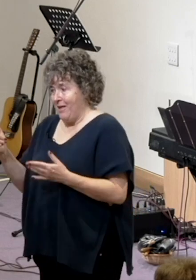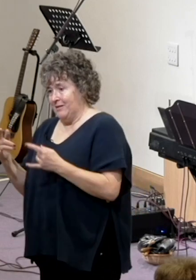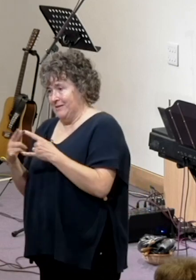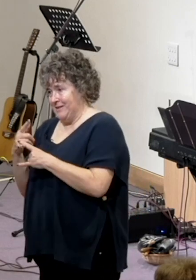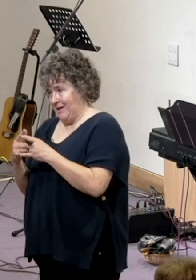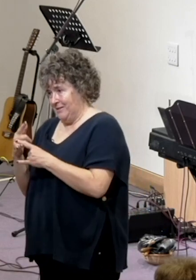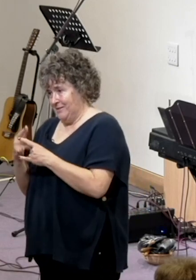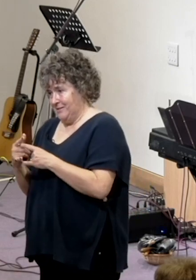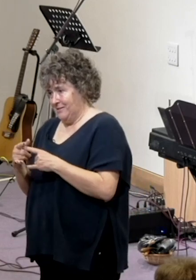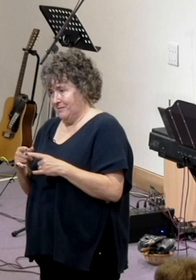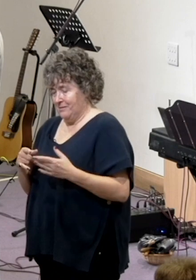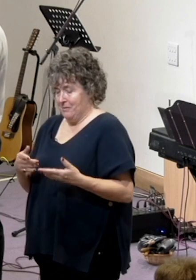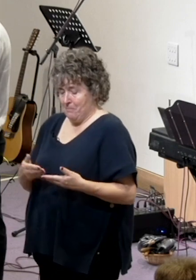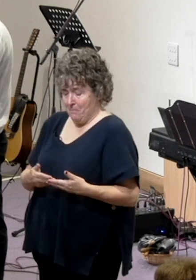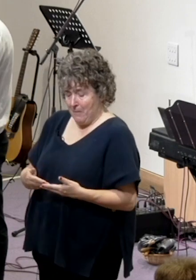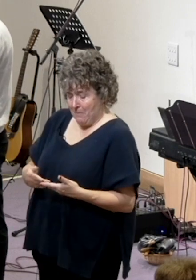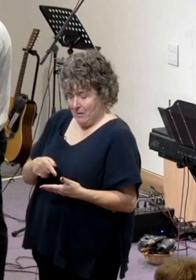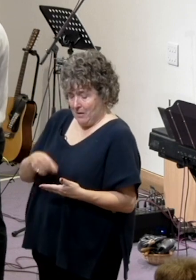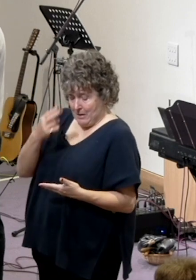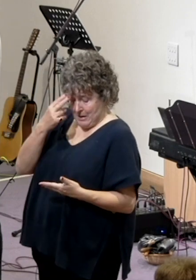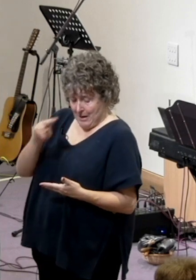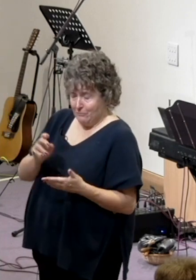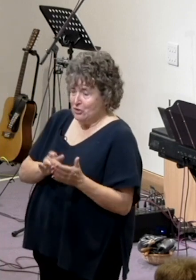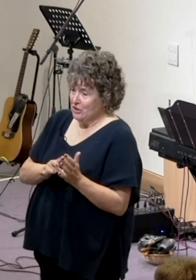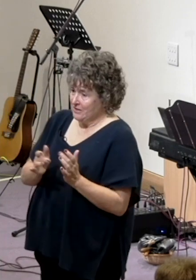name Jesus.